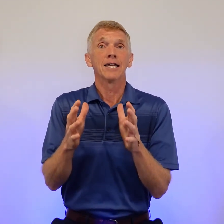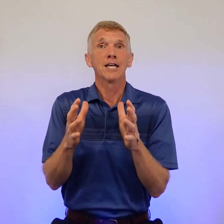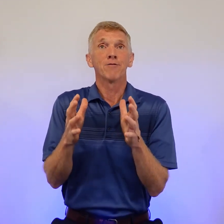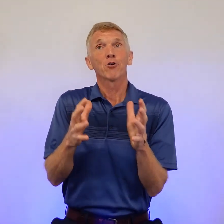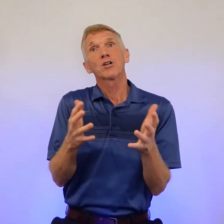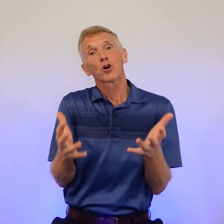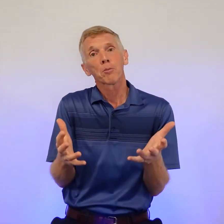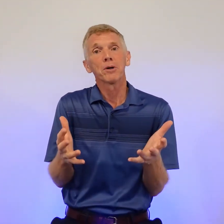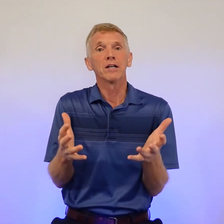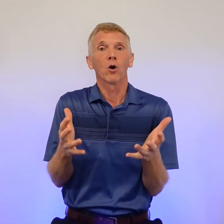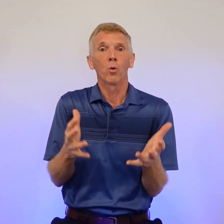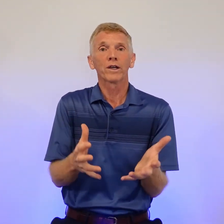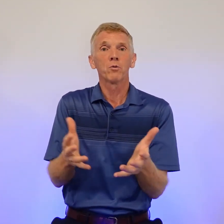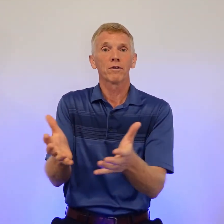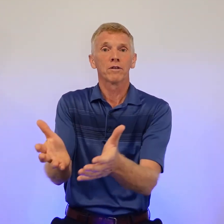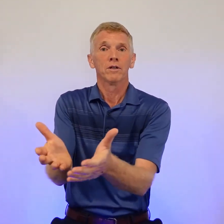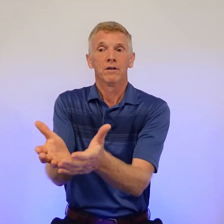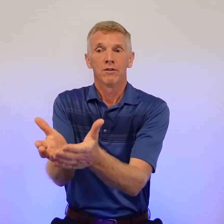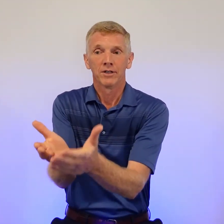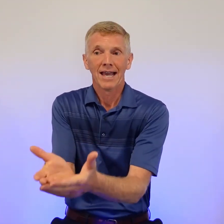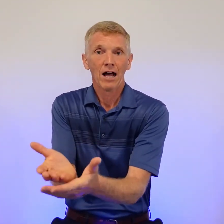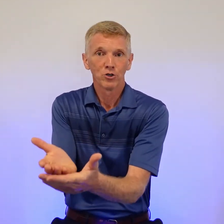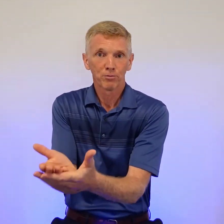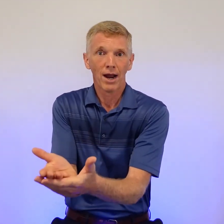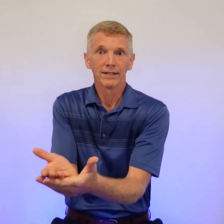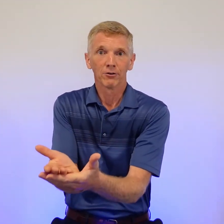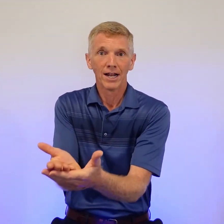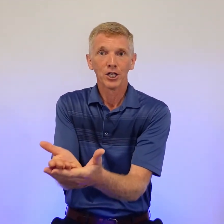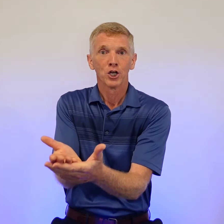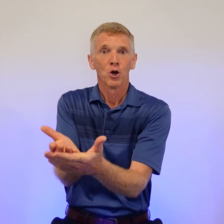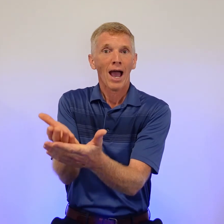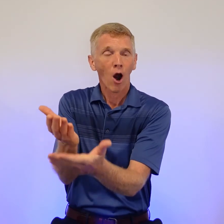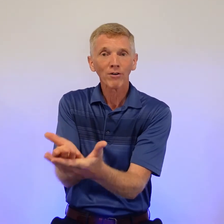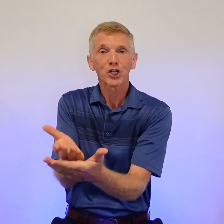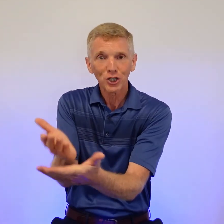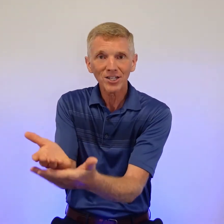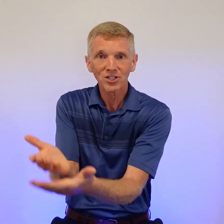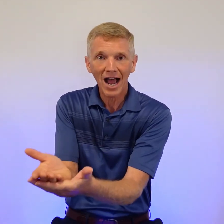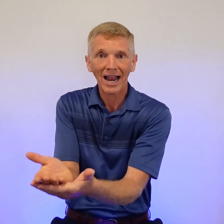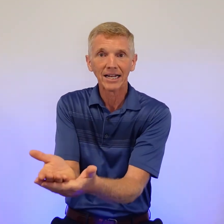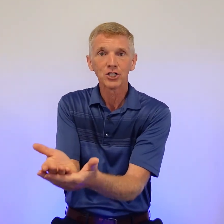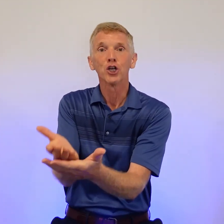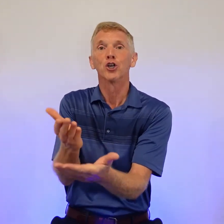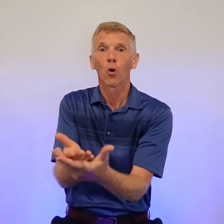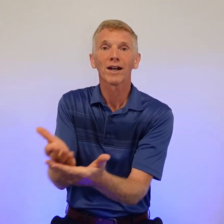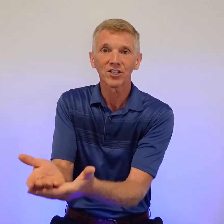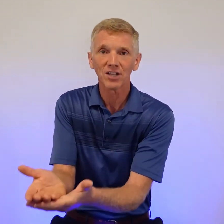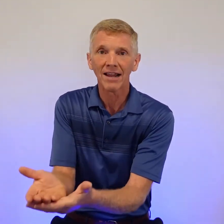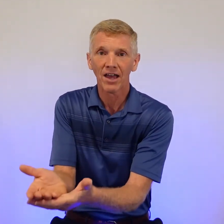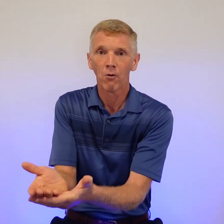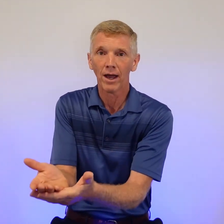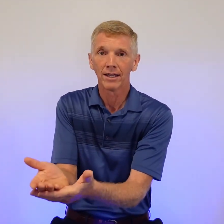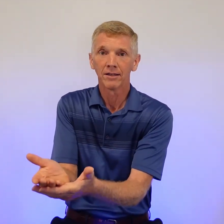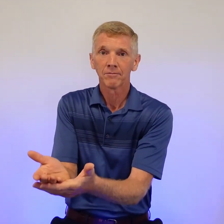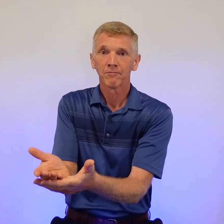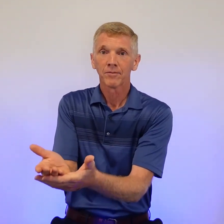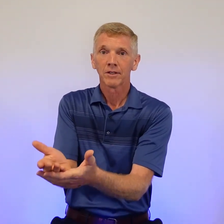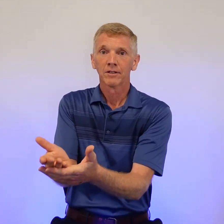if you're interpreting or working with the gal who's pregnant, right? However she signs, you're gonna sign that way. So